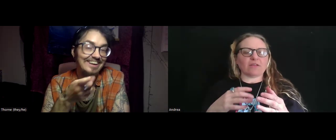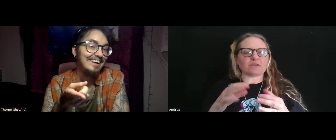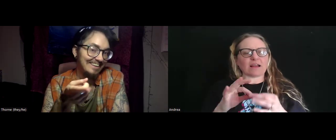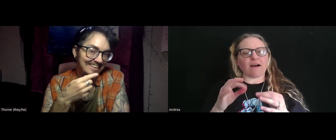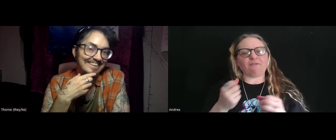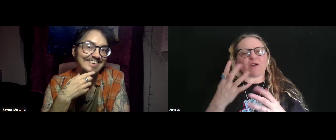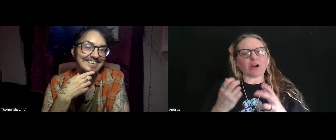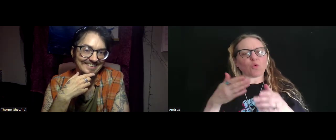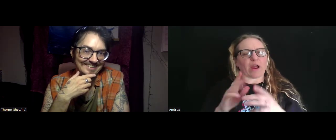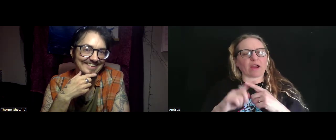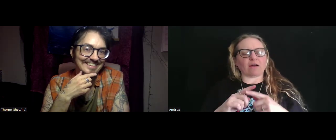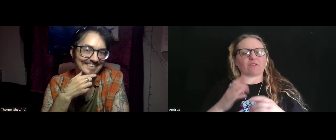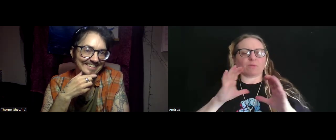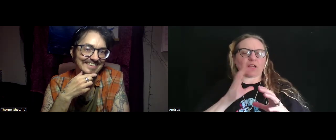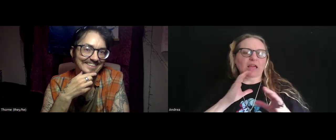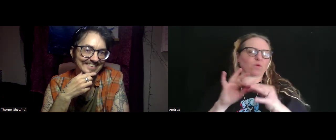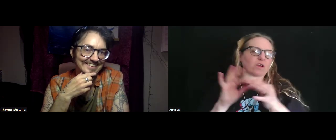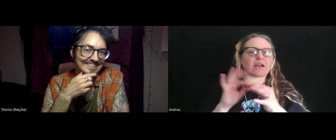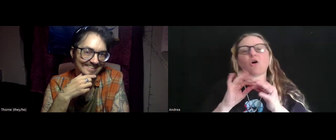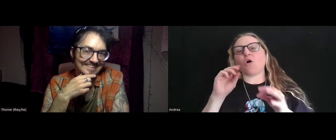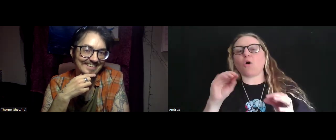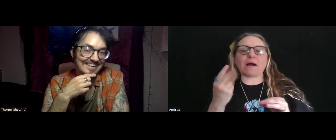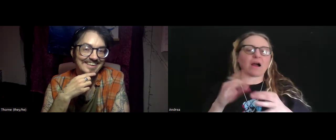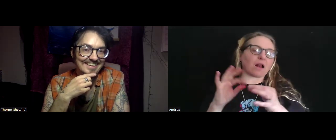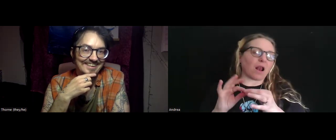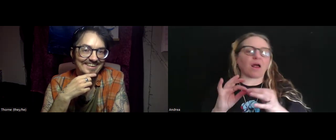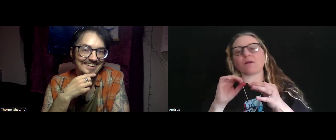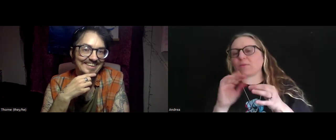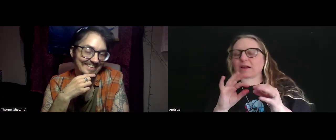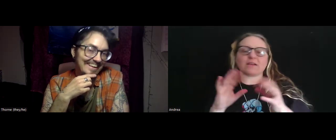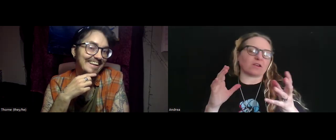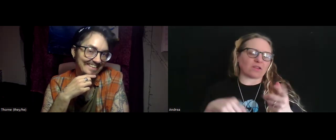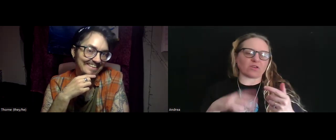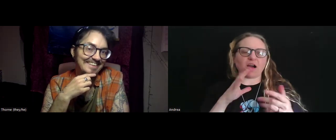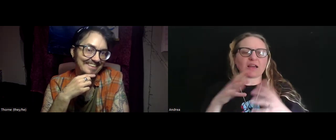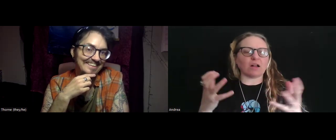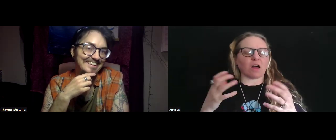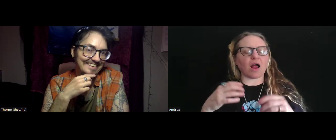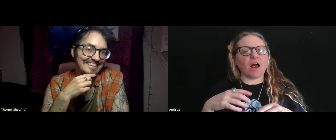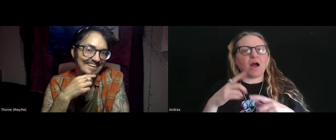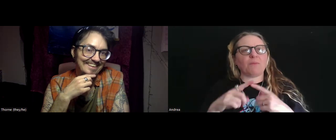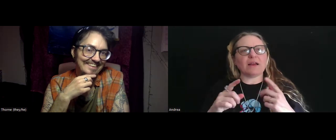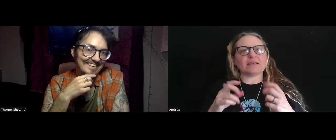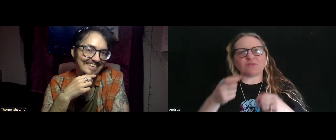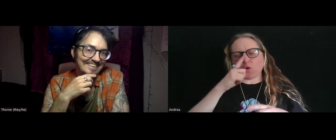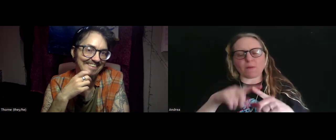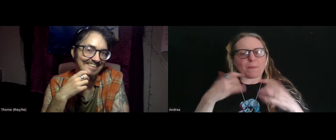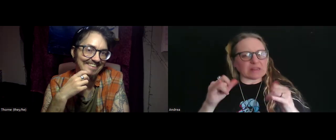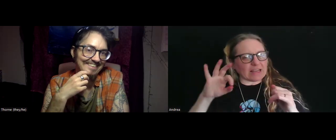there's like a fire way of communicating where they're like, oh my God, and they're talking a lot, but it's for